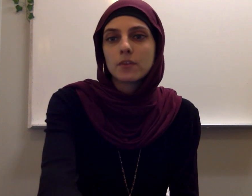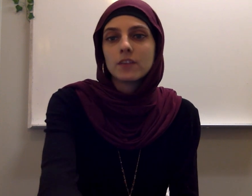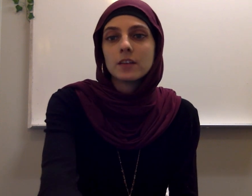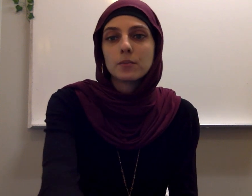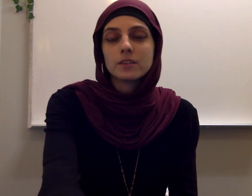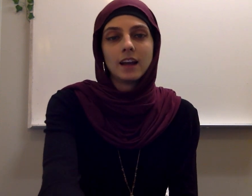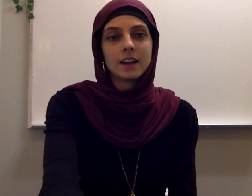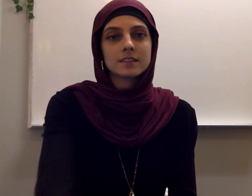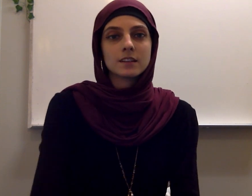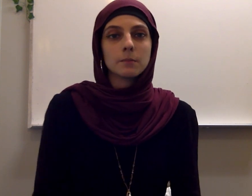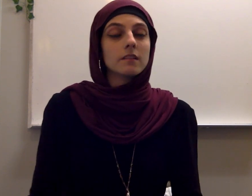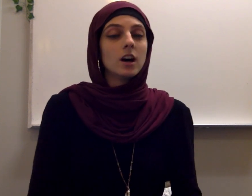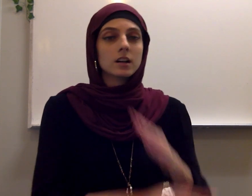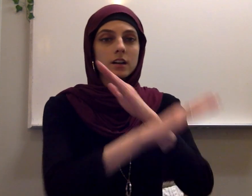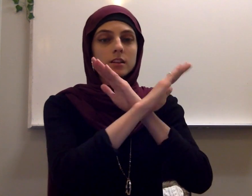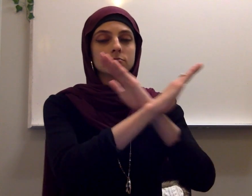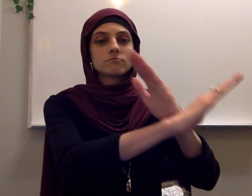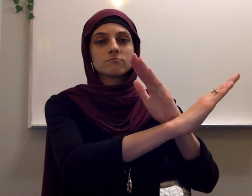Prevent, protect, block,